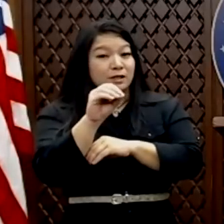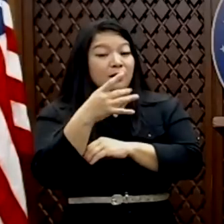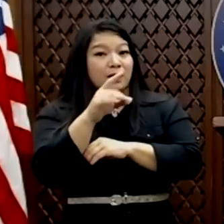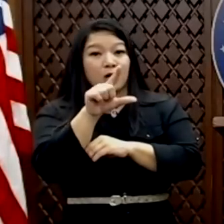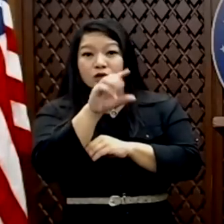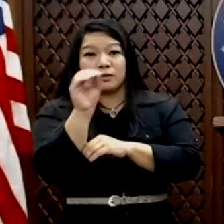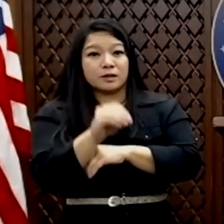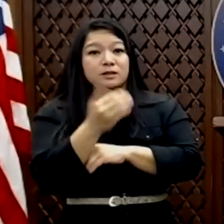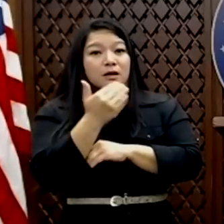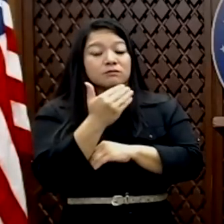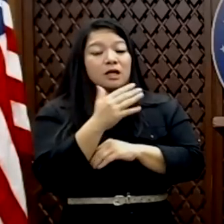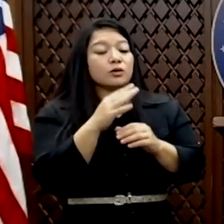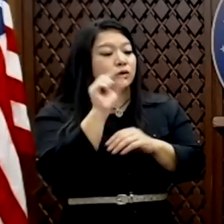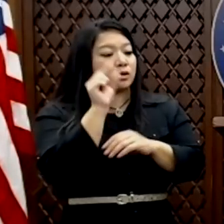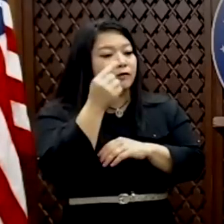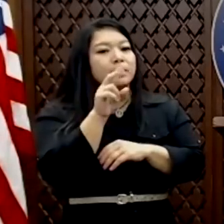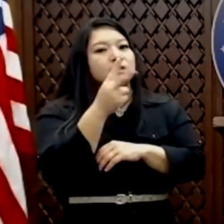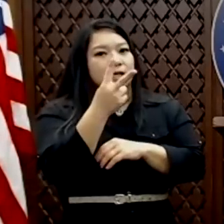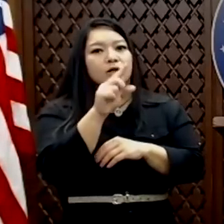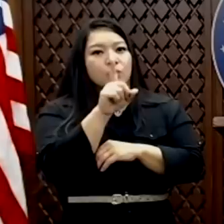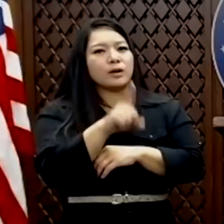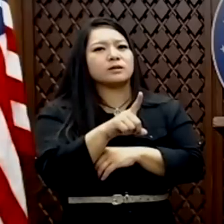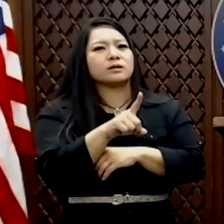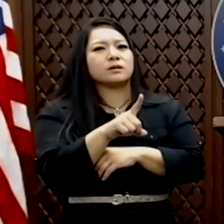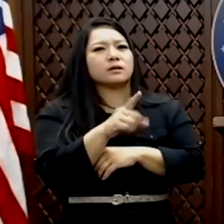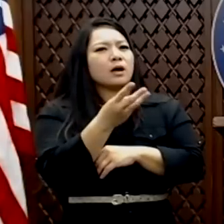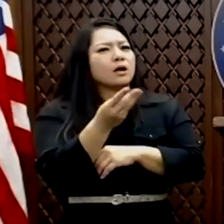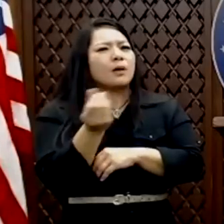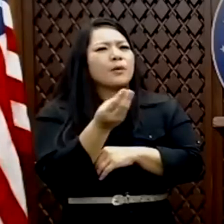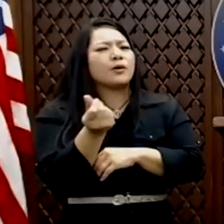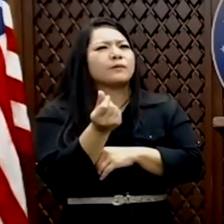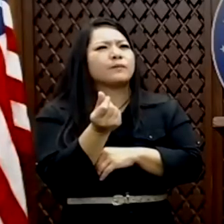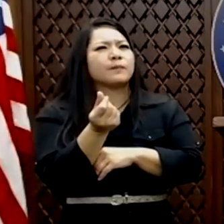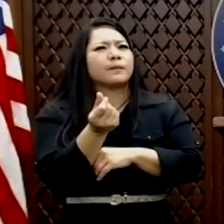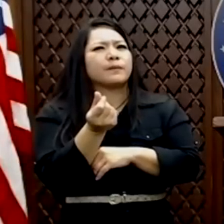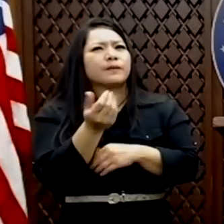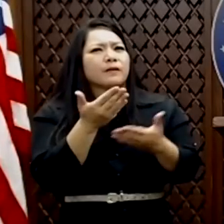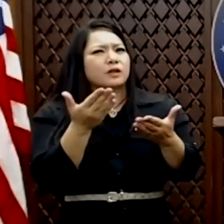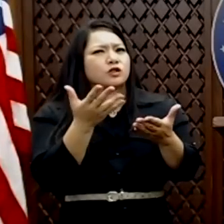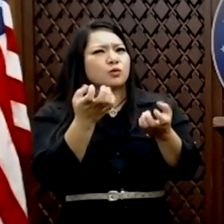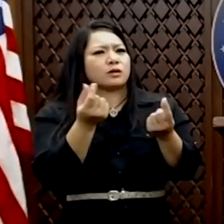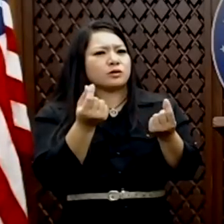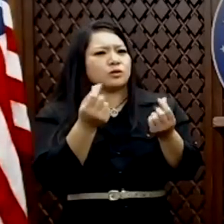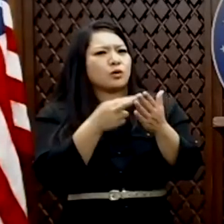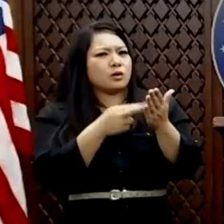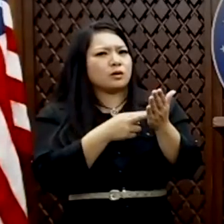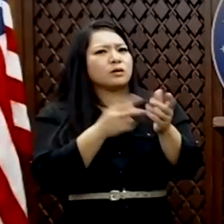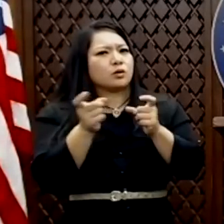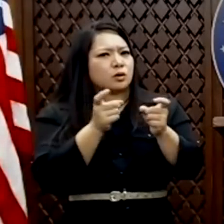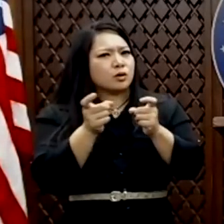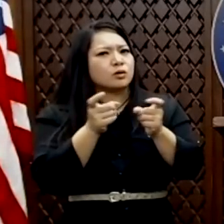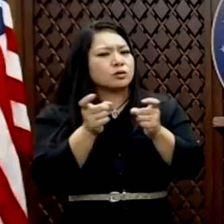you, Governor. And so my second question is, you mentioned a couple of the measures that you're going to put in place, greater control on the roadways